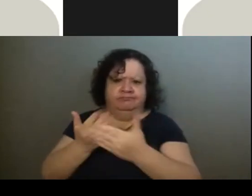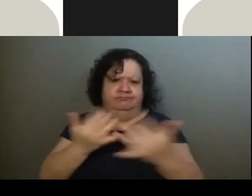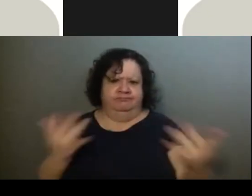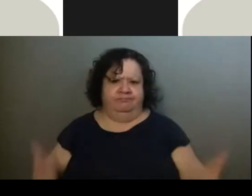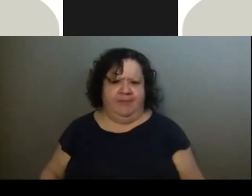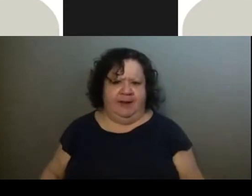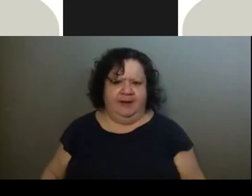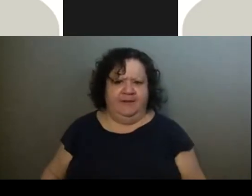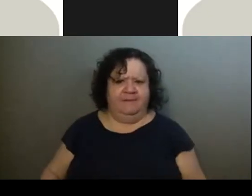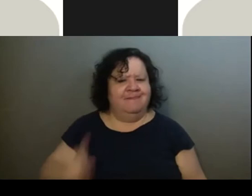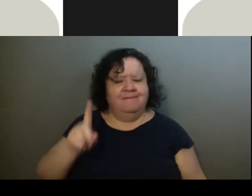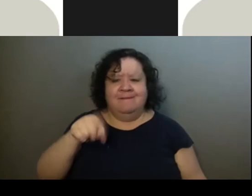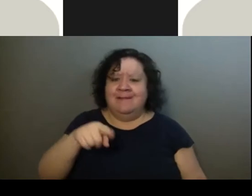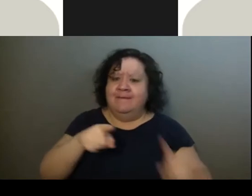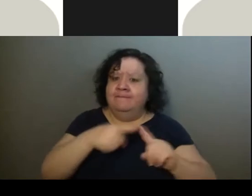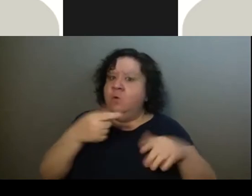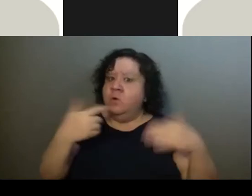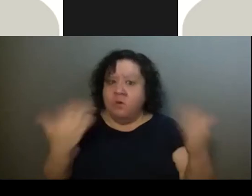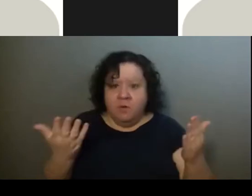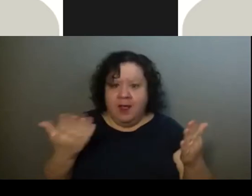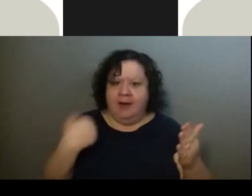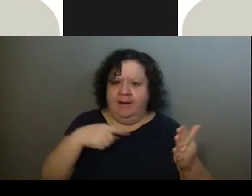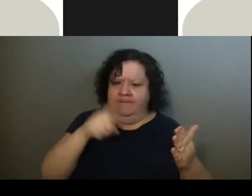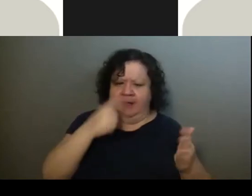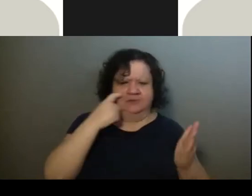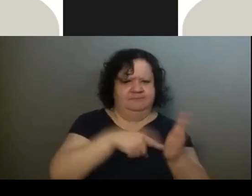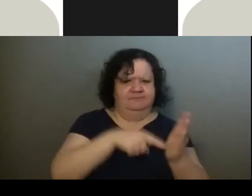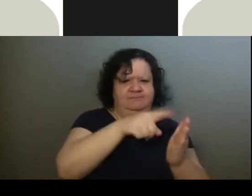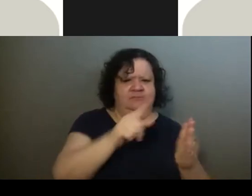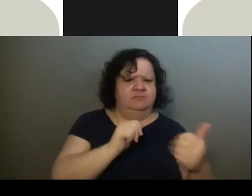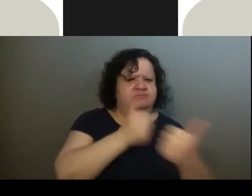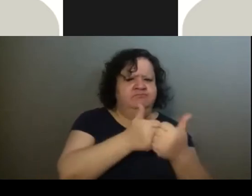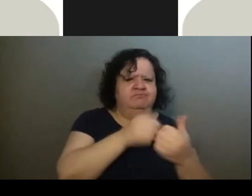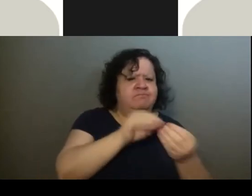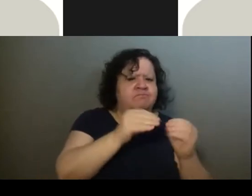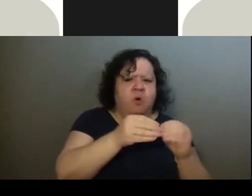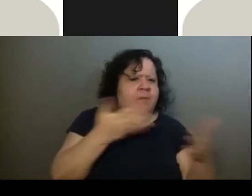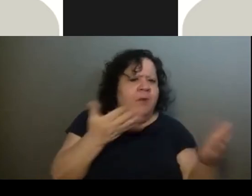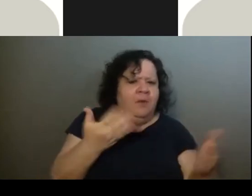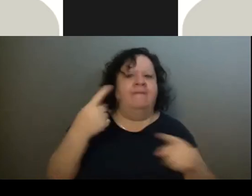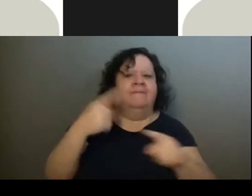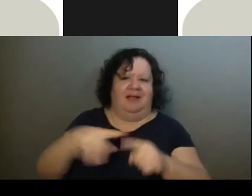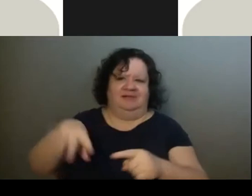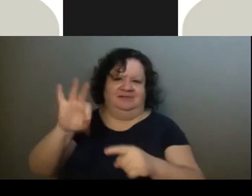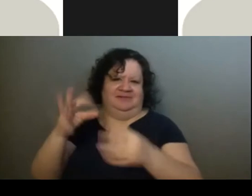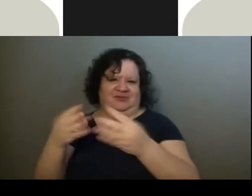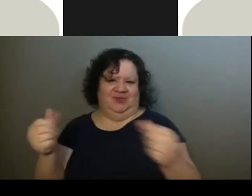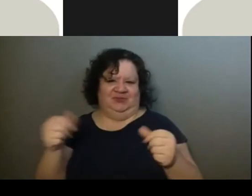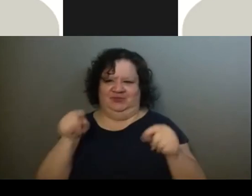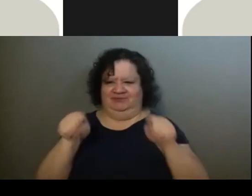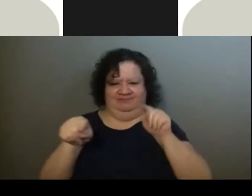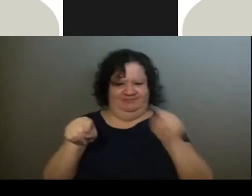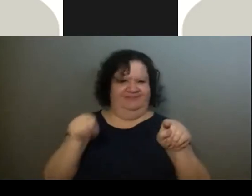some tangible solutions as to how we can really address some of the issues there. I want to just quickly highlight some